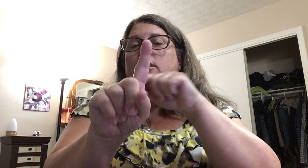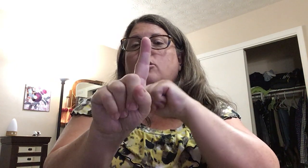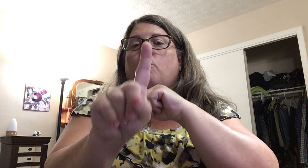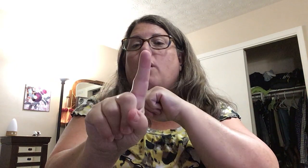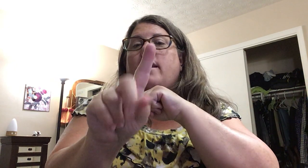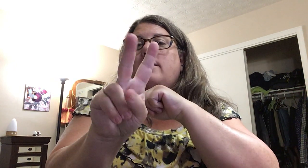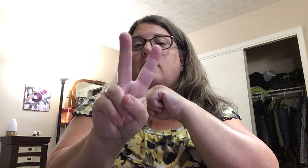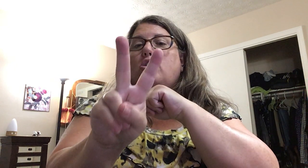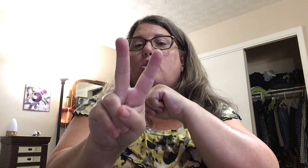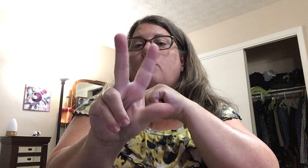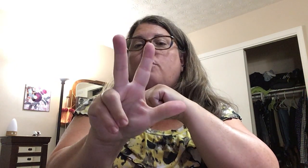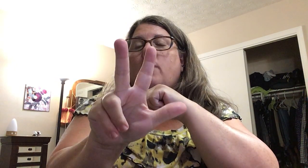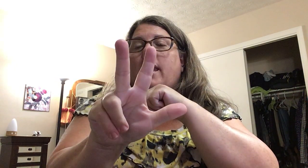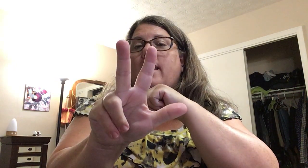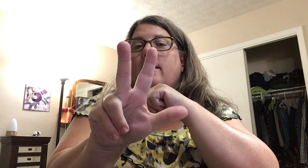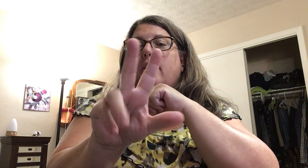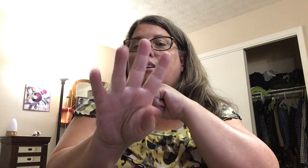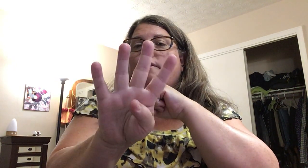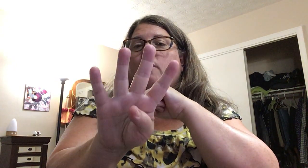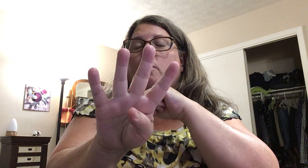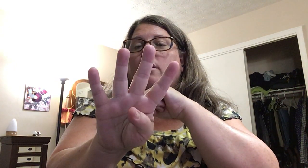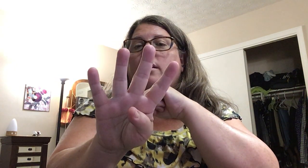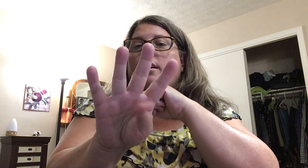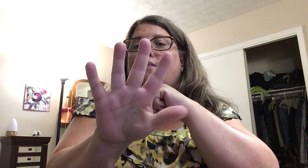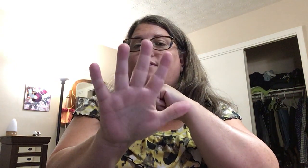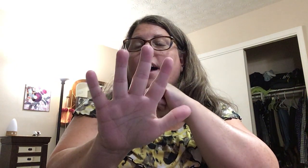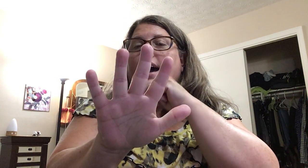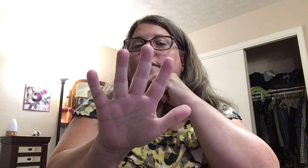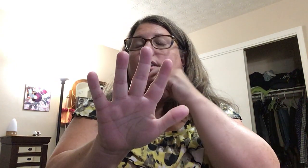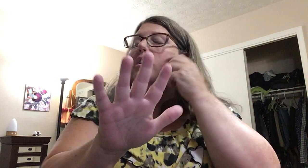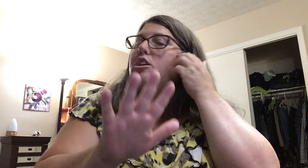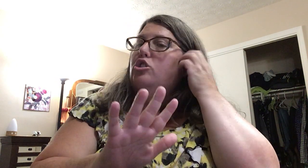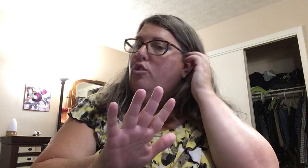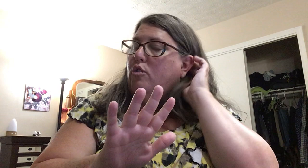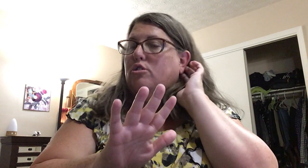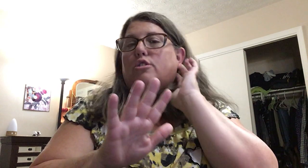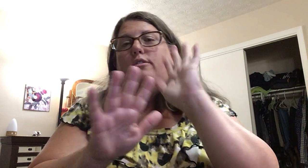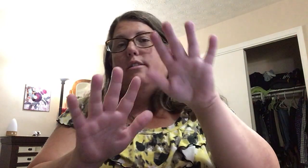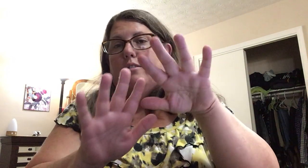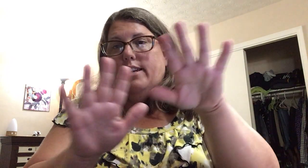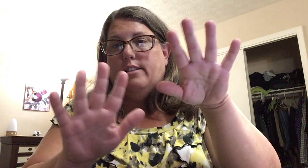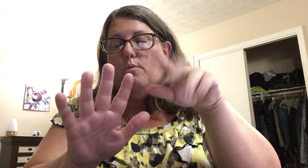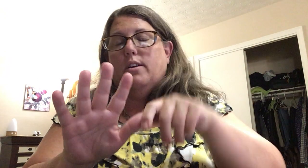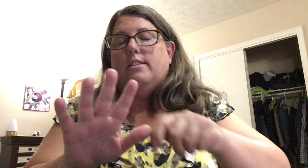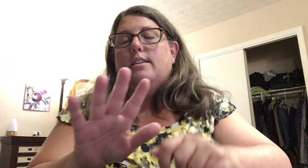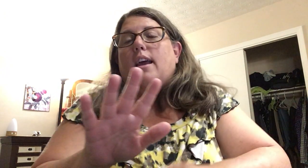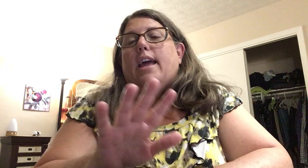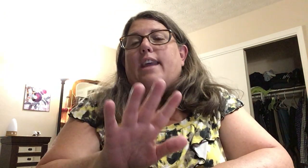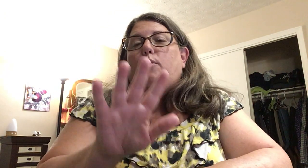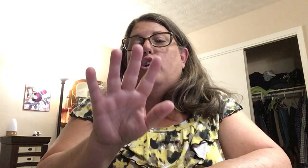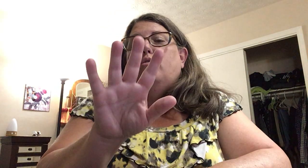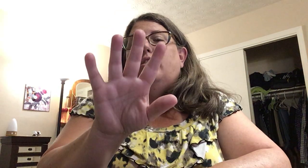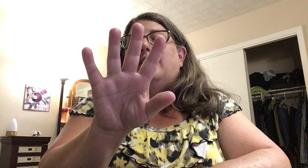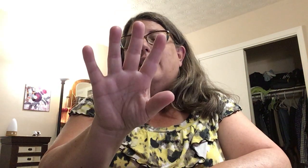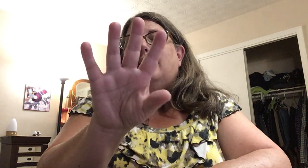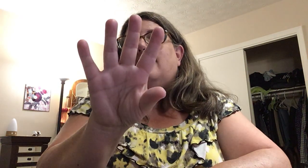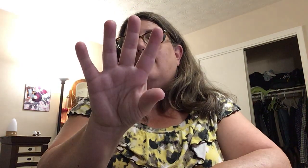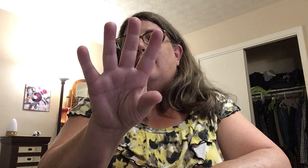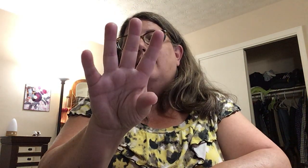So 1, 2, 3, 4, 5. So those are easy ones. Now we're going to go this. This,